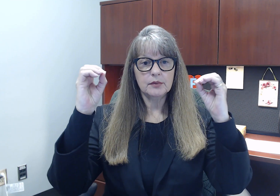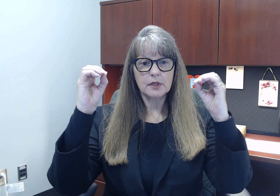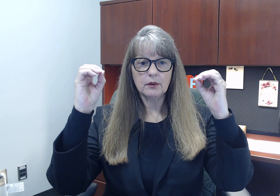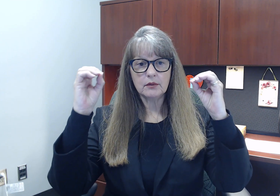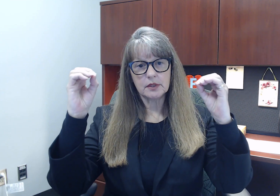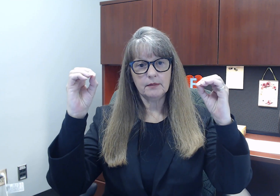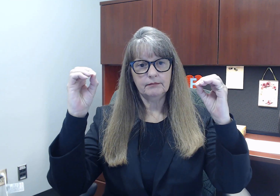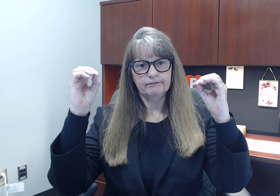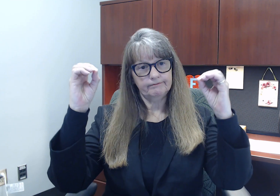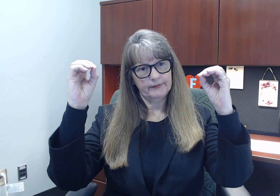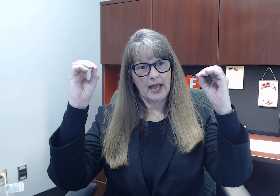0, zip, nada,